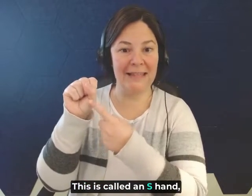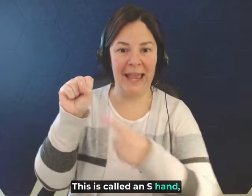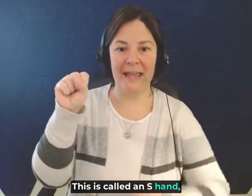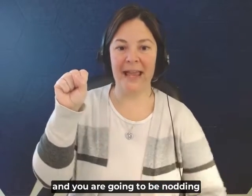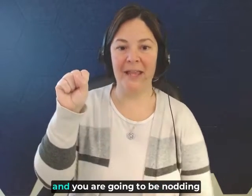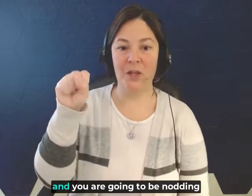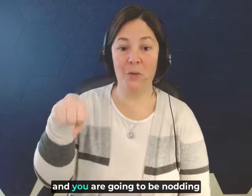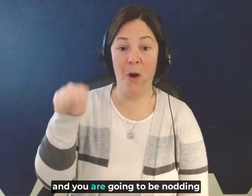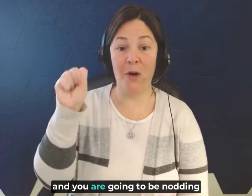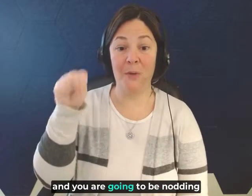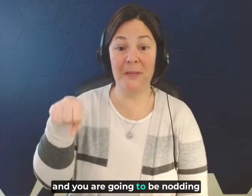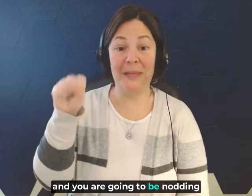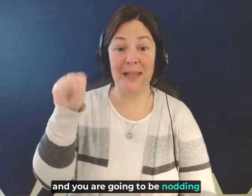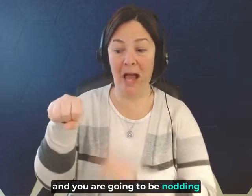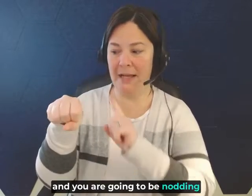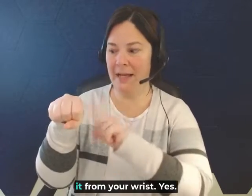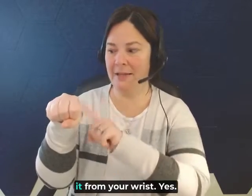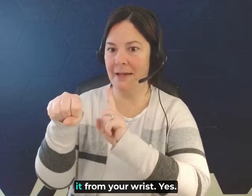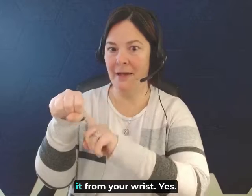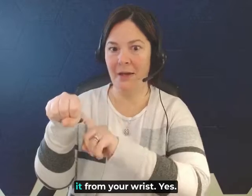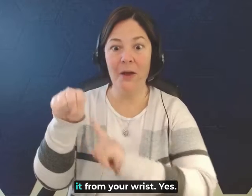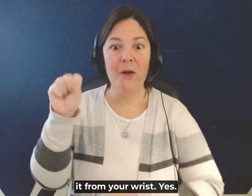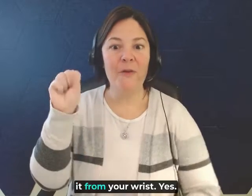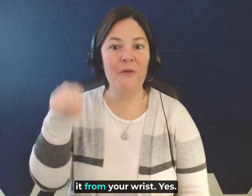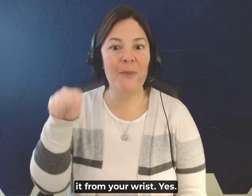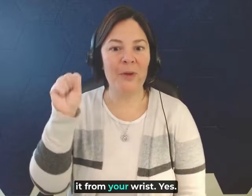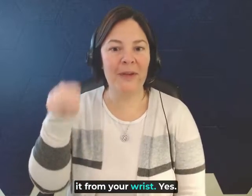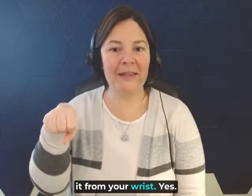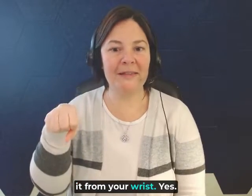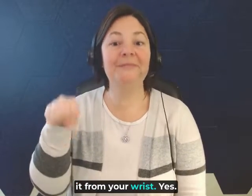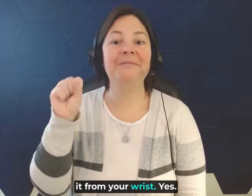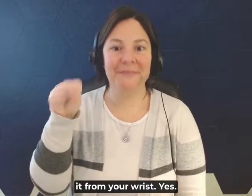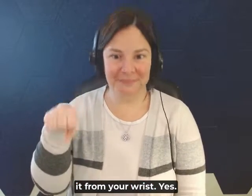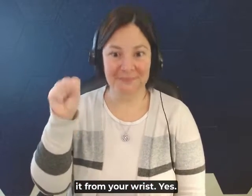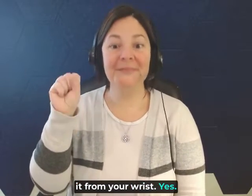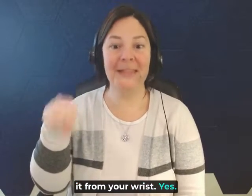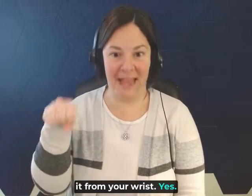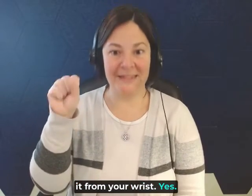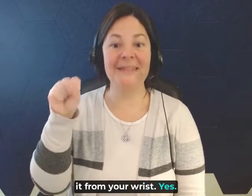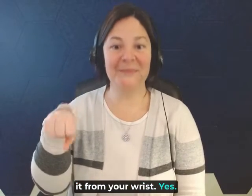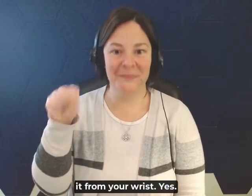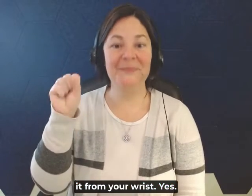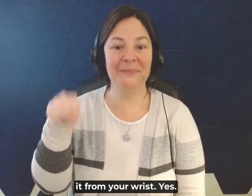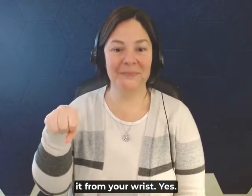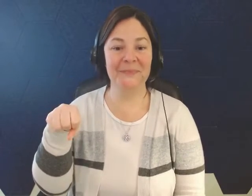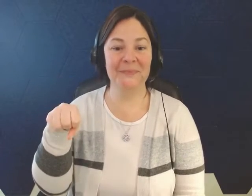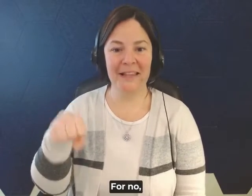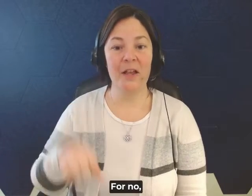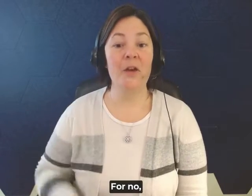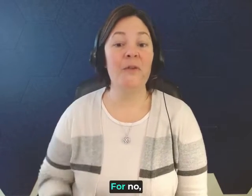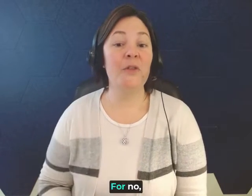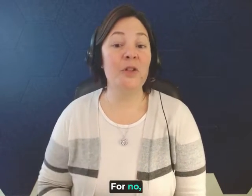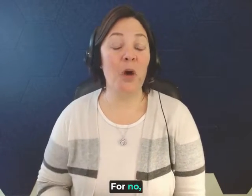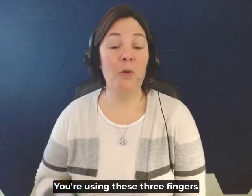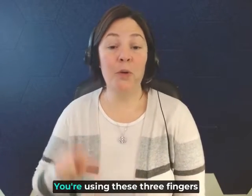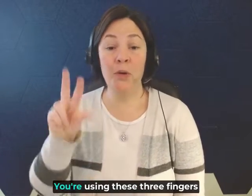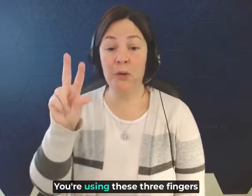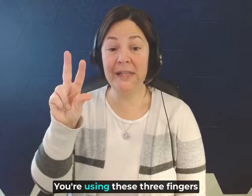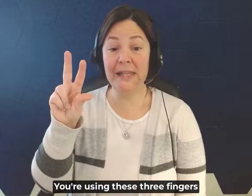hand, and you are going to be nodding it from your wrist. Yes. For no, you're using these